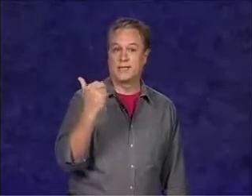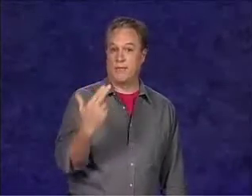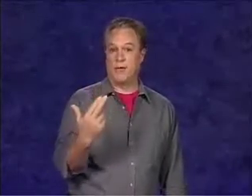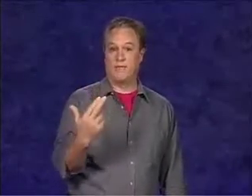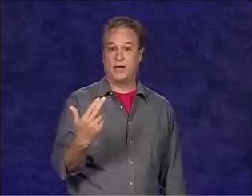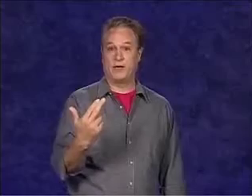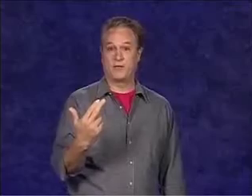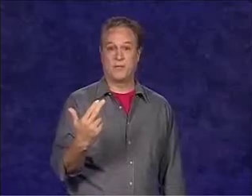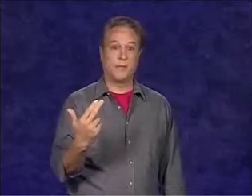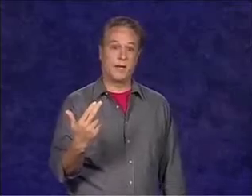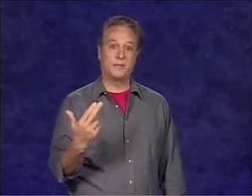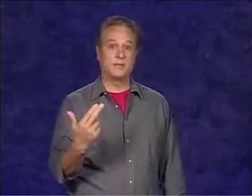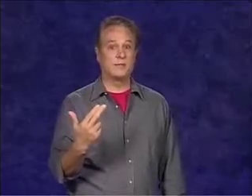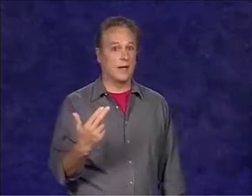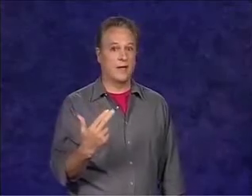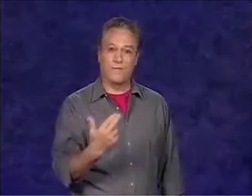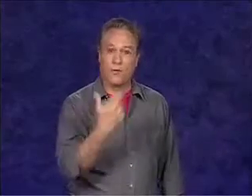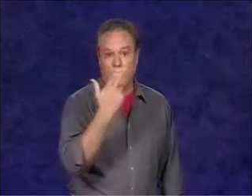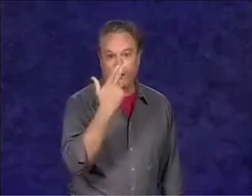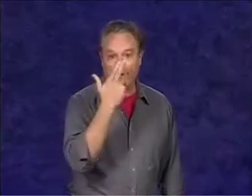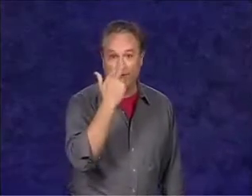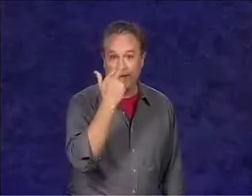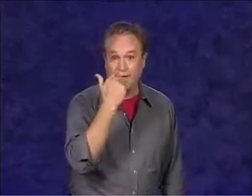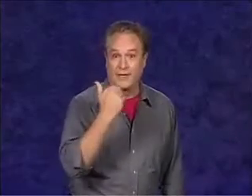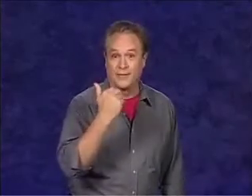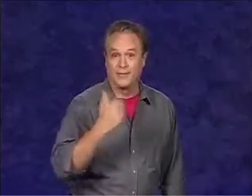and middle fingers becomes a sign for funny.